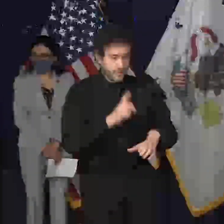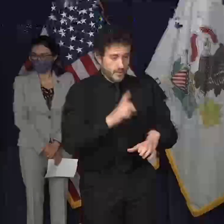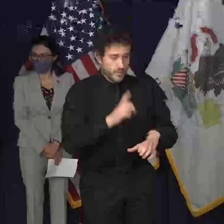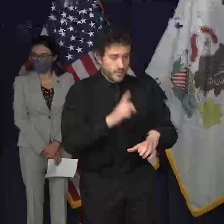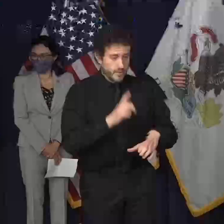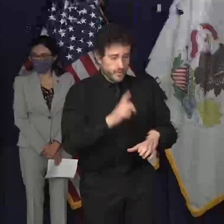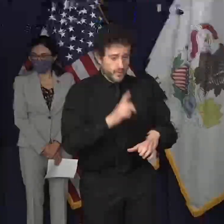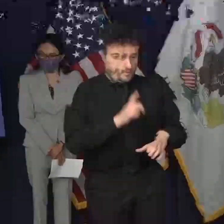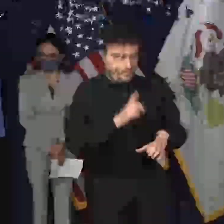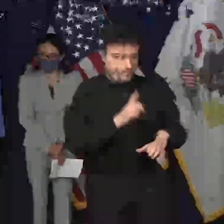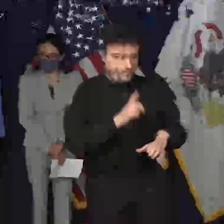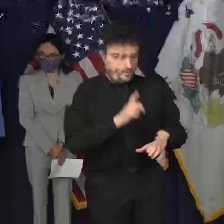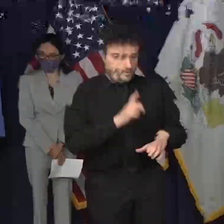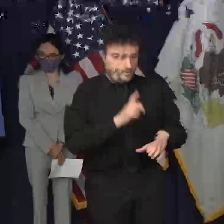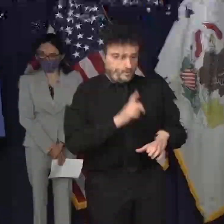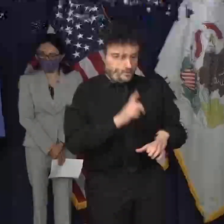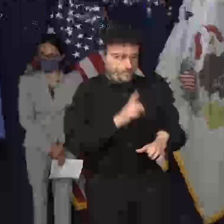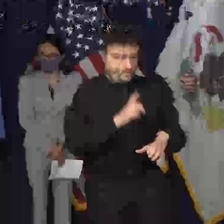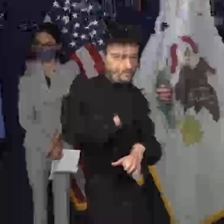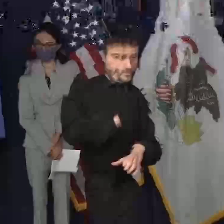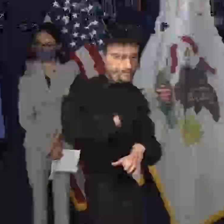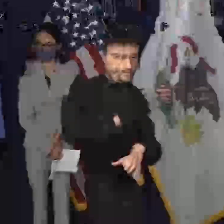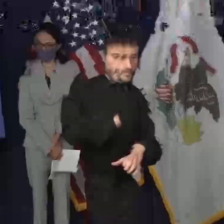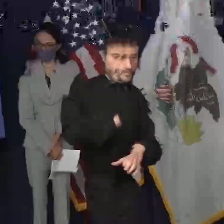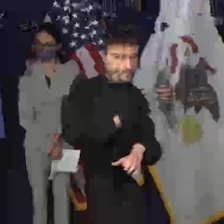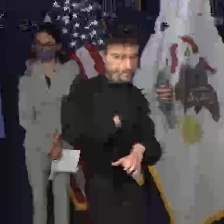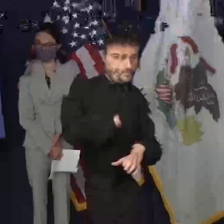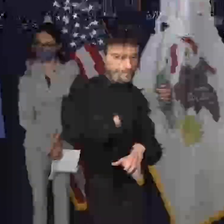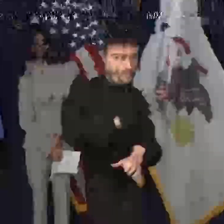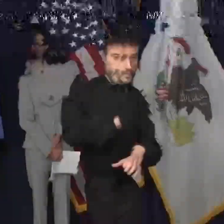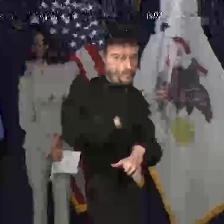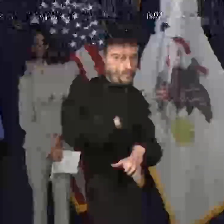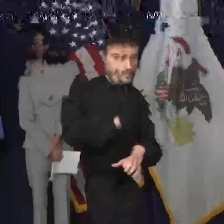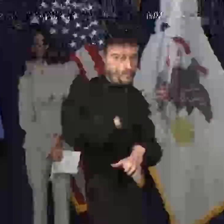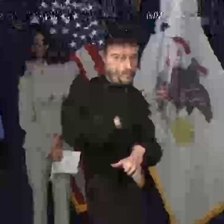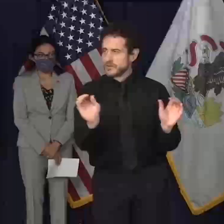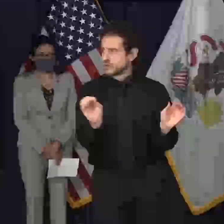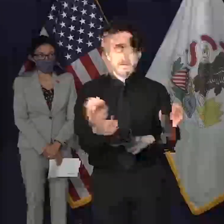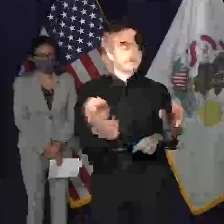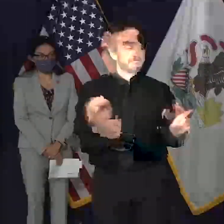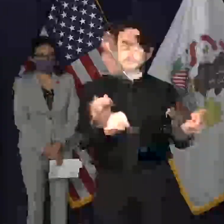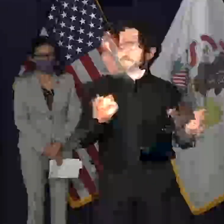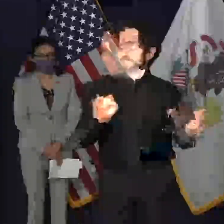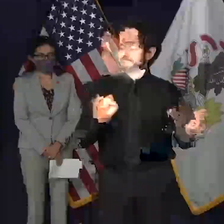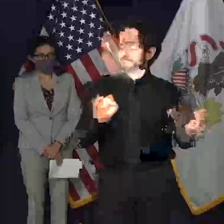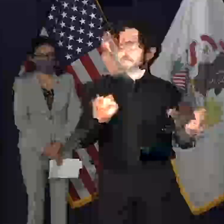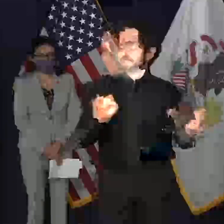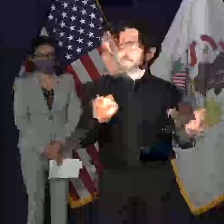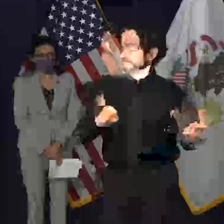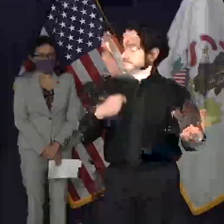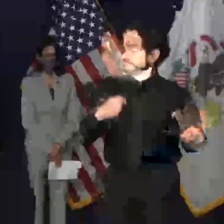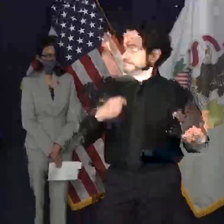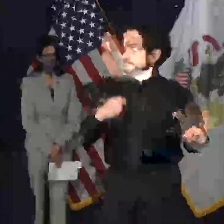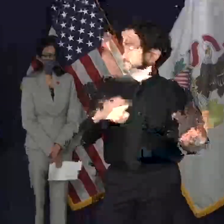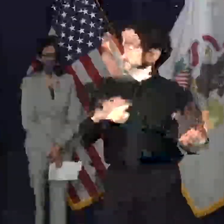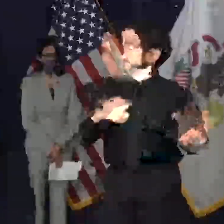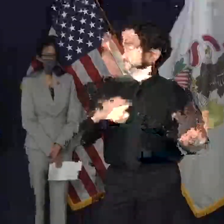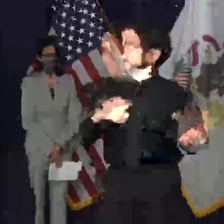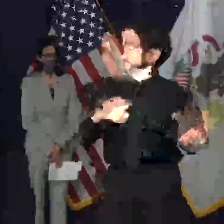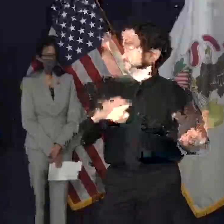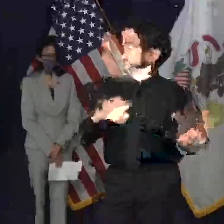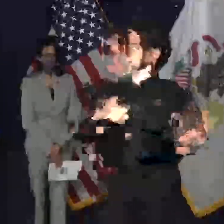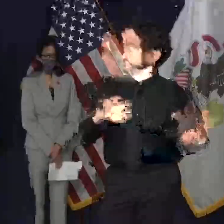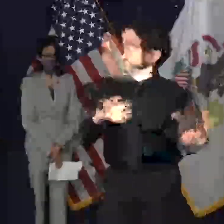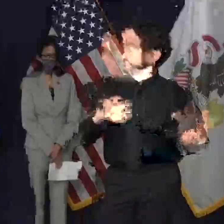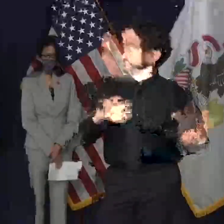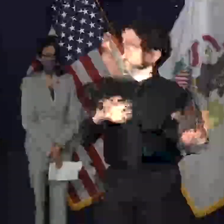be given guidelines about how to safely open up offices? Yes. In fact, we're working with industry groups and with